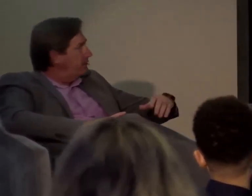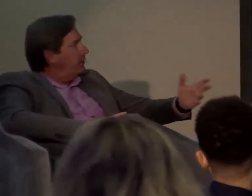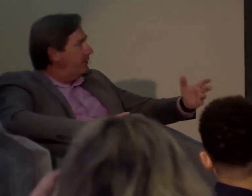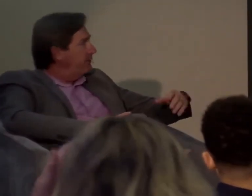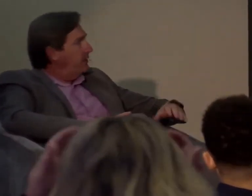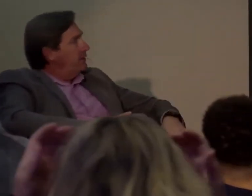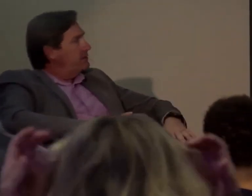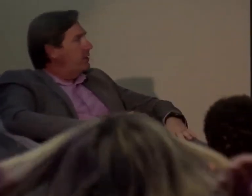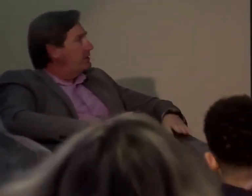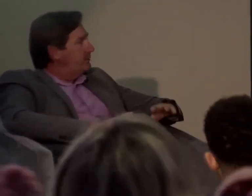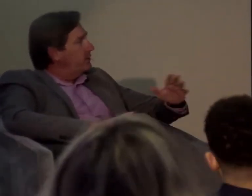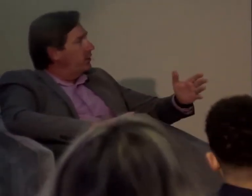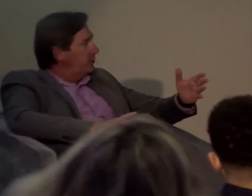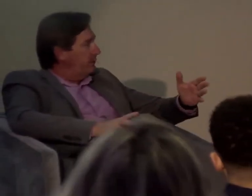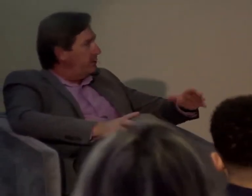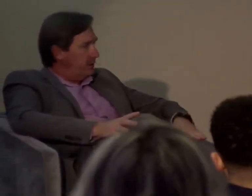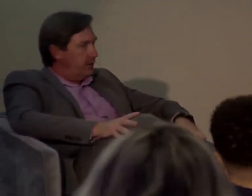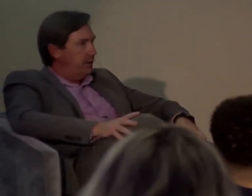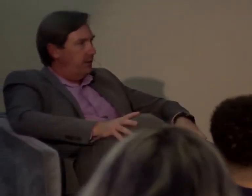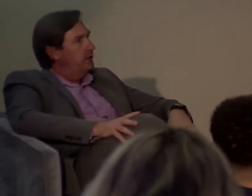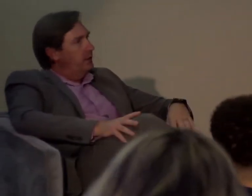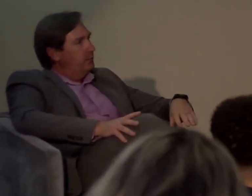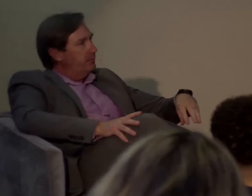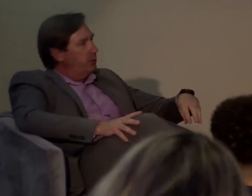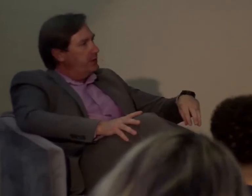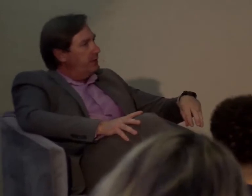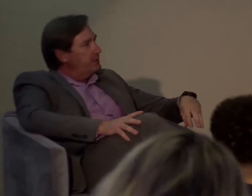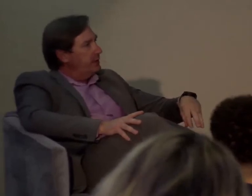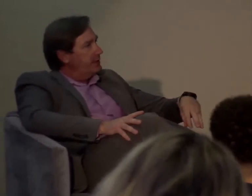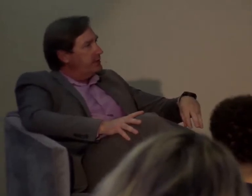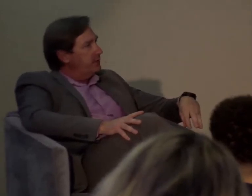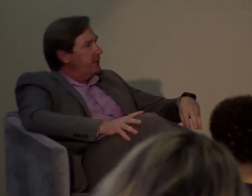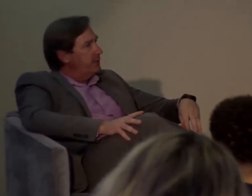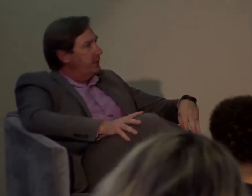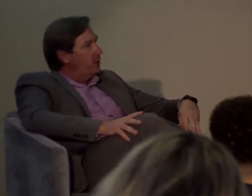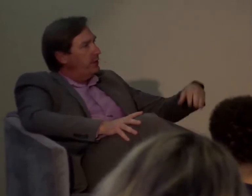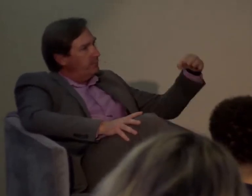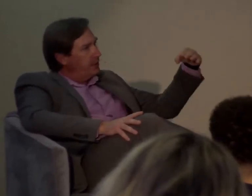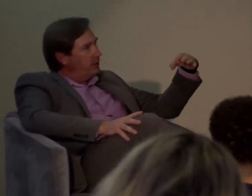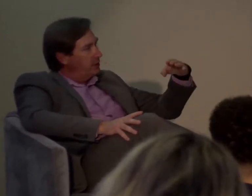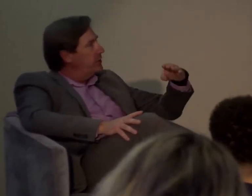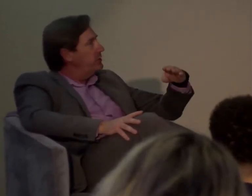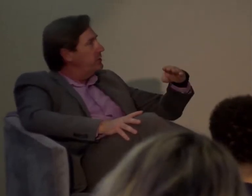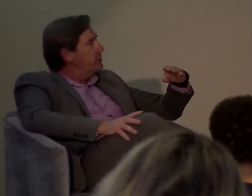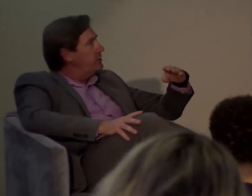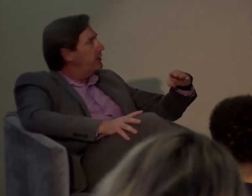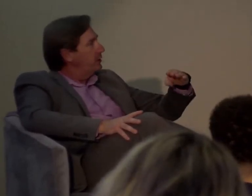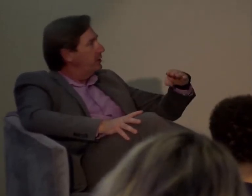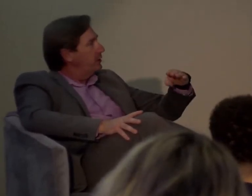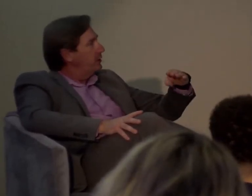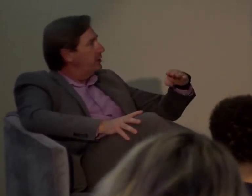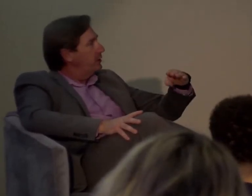but it's relative to global really, investment, exactly. But the point is that, I think, are we going to continue to muddle